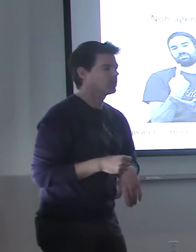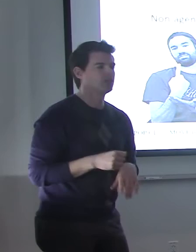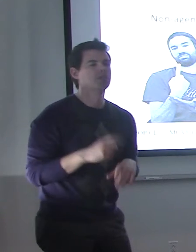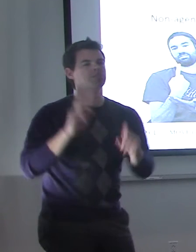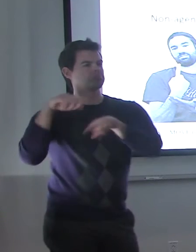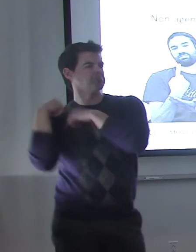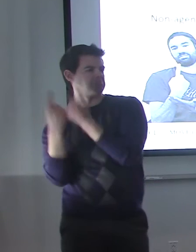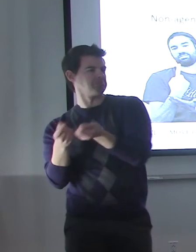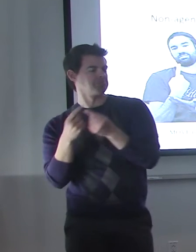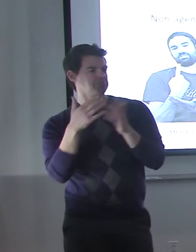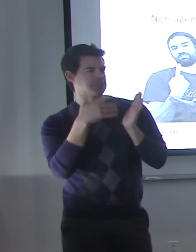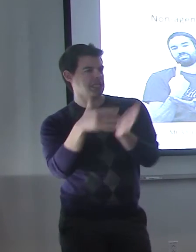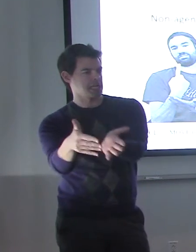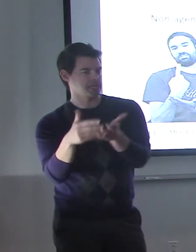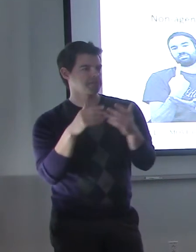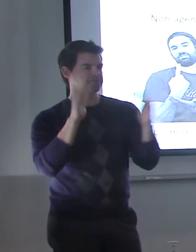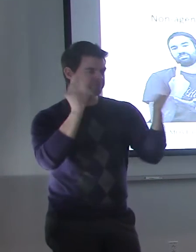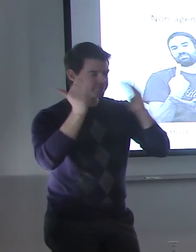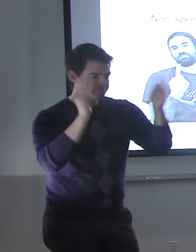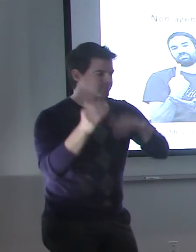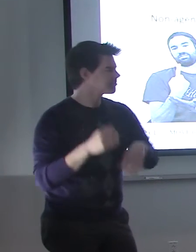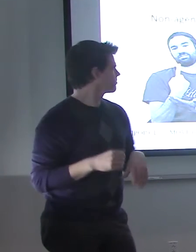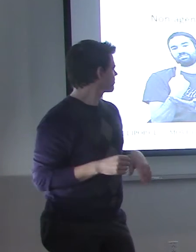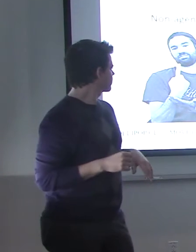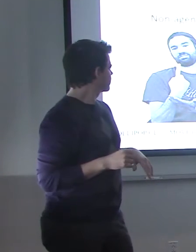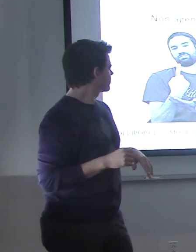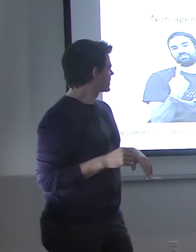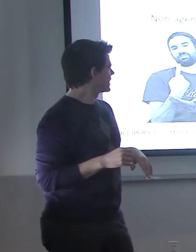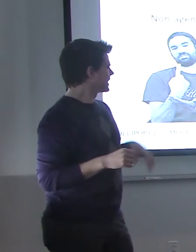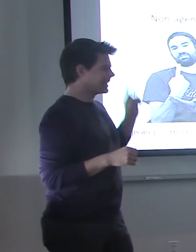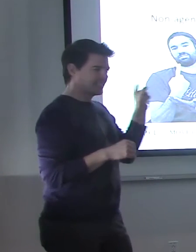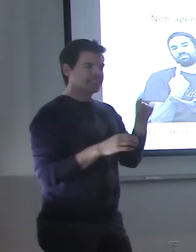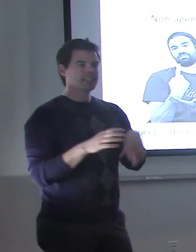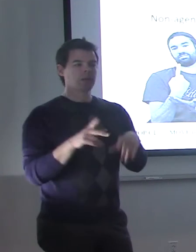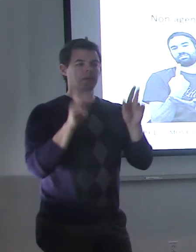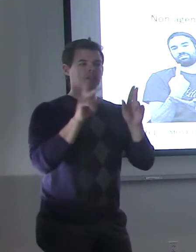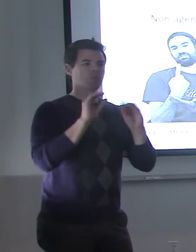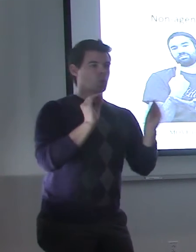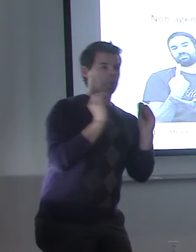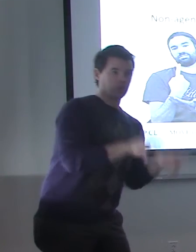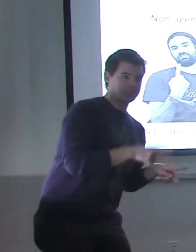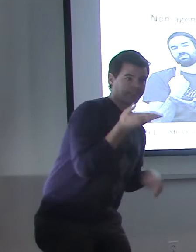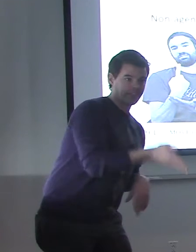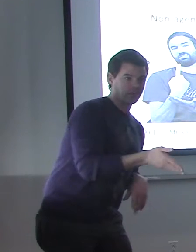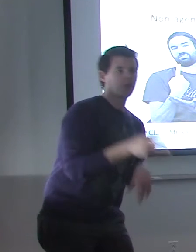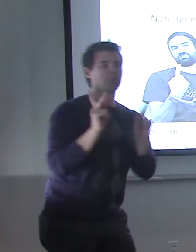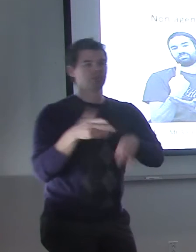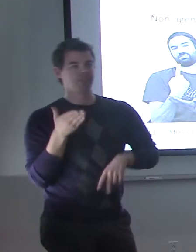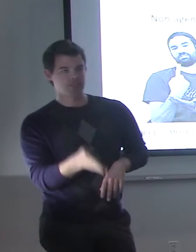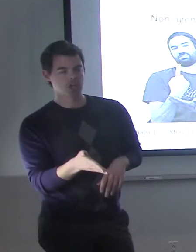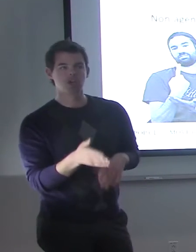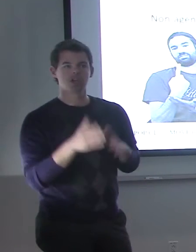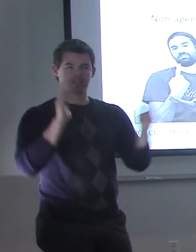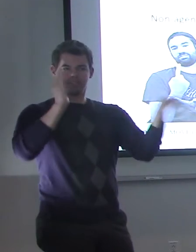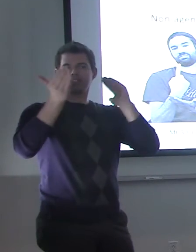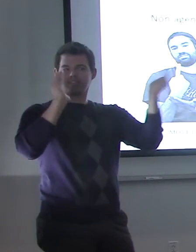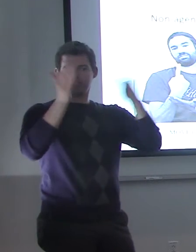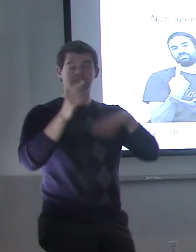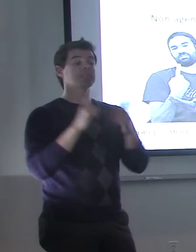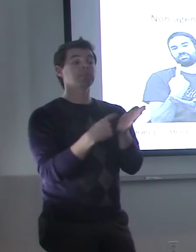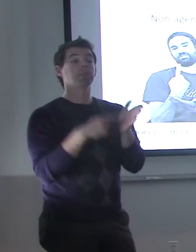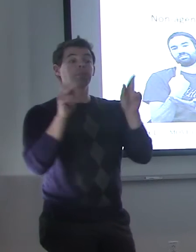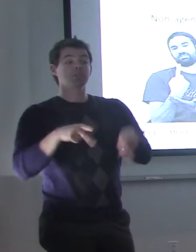showing that this non-agentive, agentive distinction using object handshakes when you have no agent in the